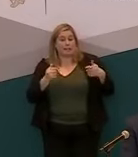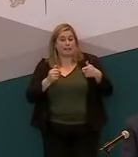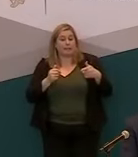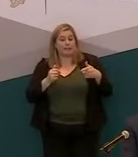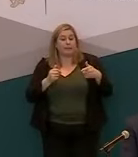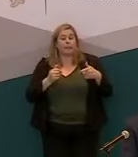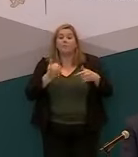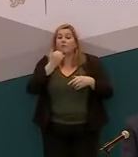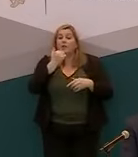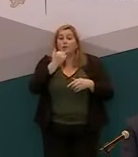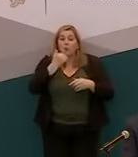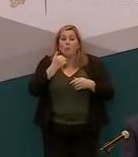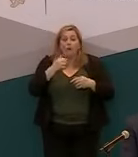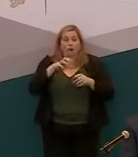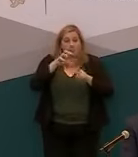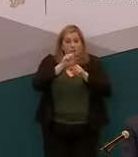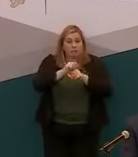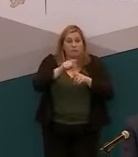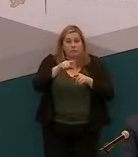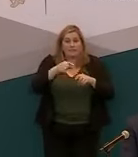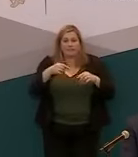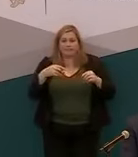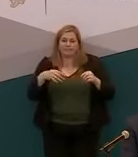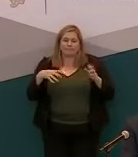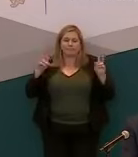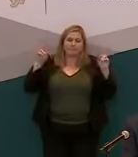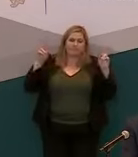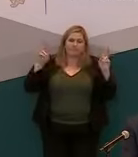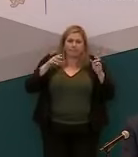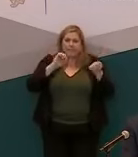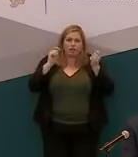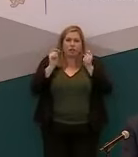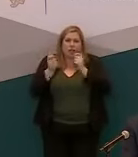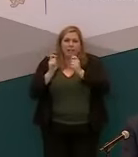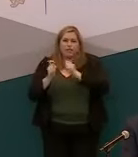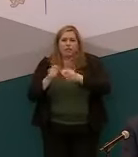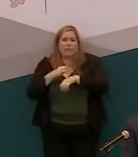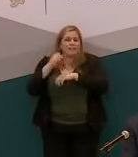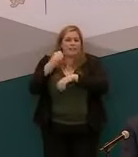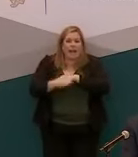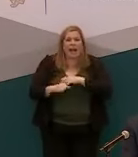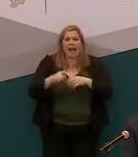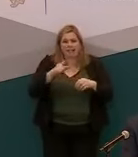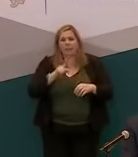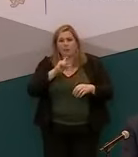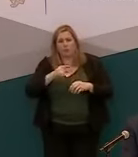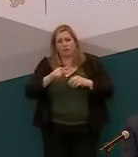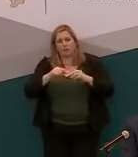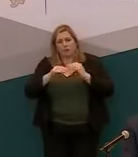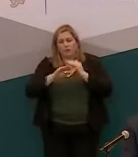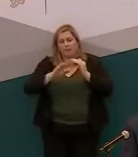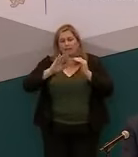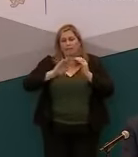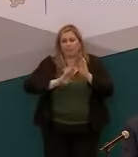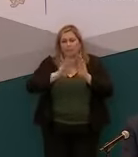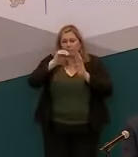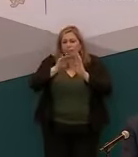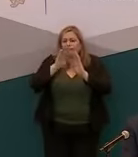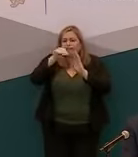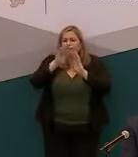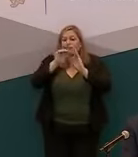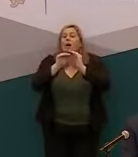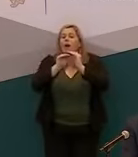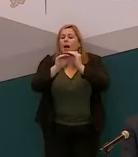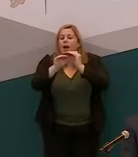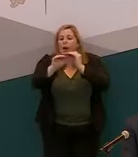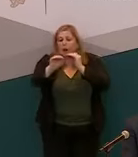the number of cases is noisy. It changes a lot on day to day, but it's stable over time. That